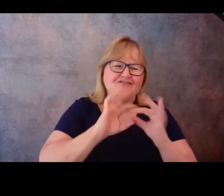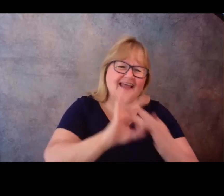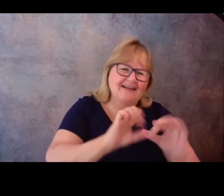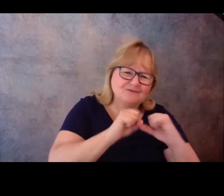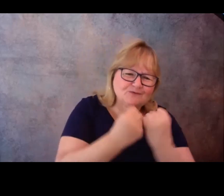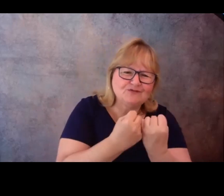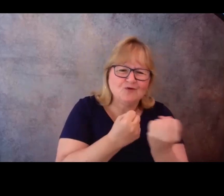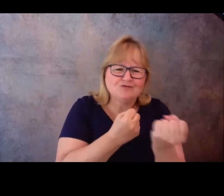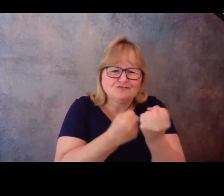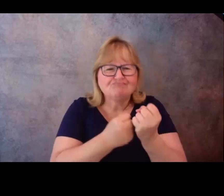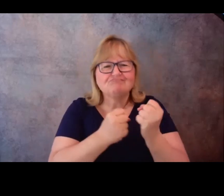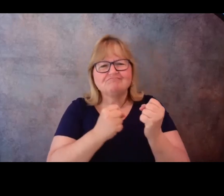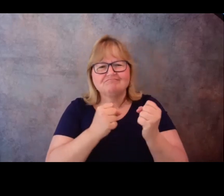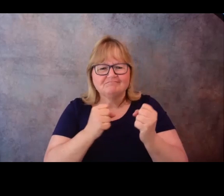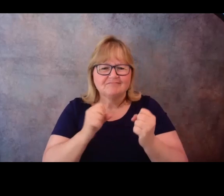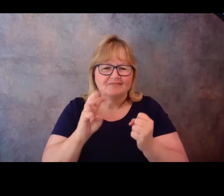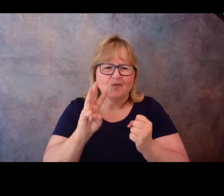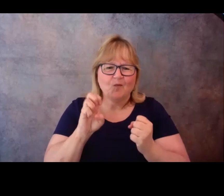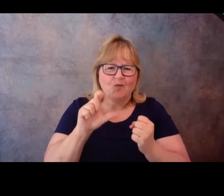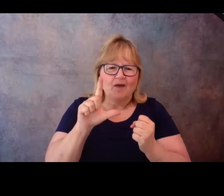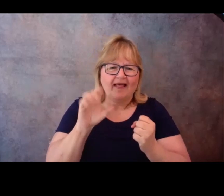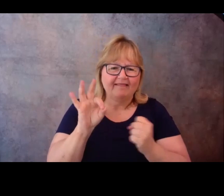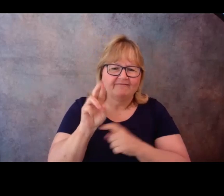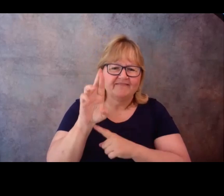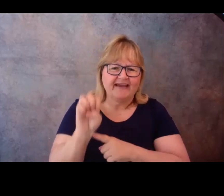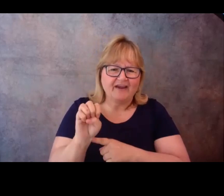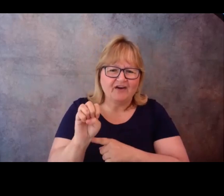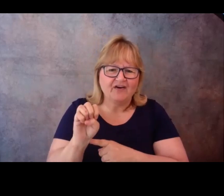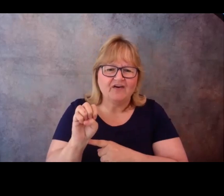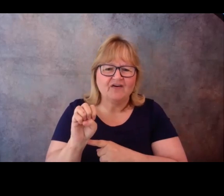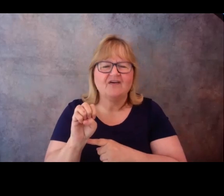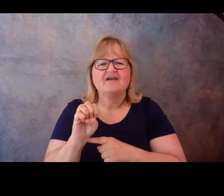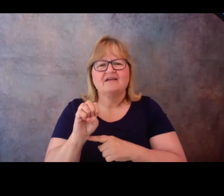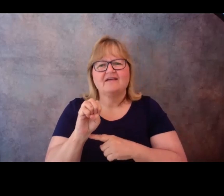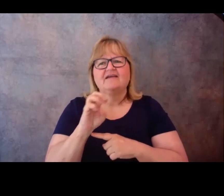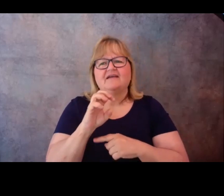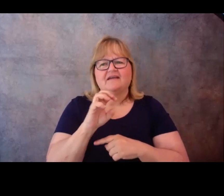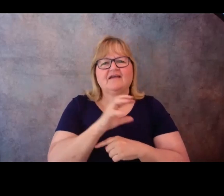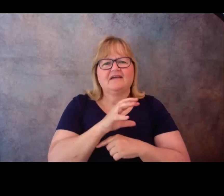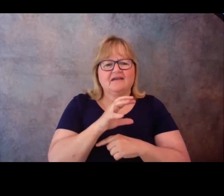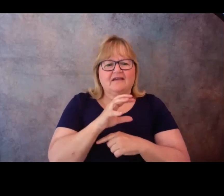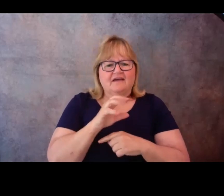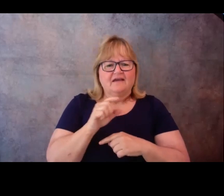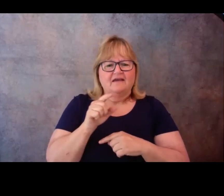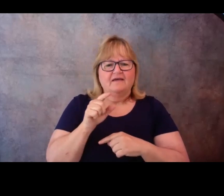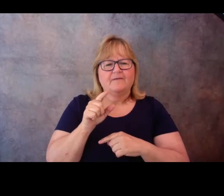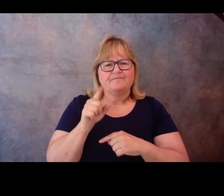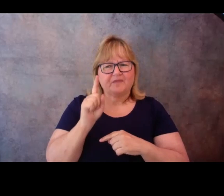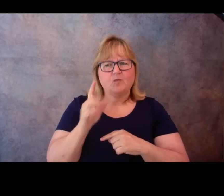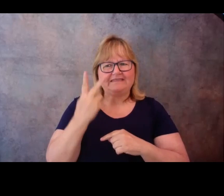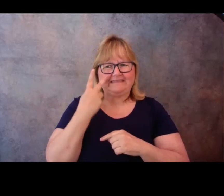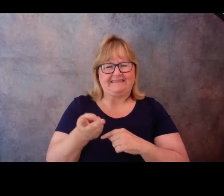If you wanted to be pejorative about it, you would say it was seen as a charity issue in the UN